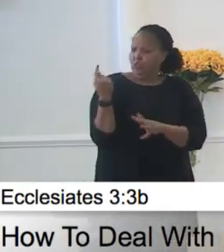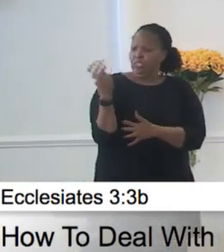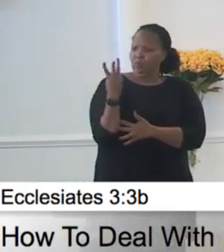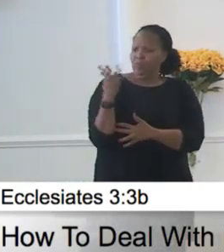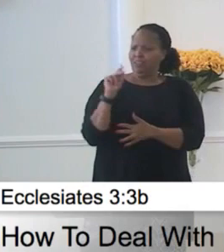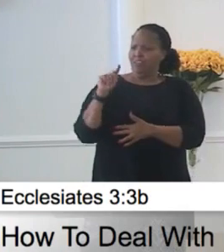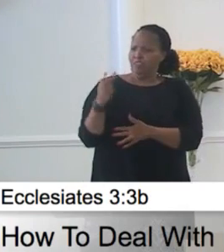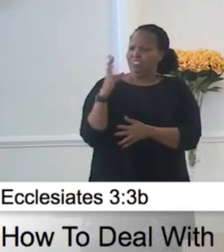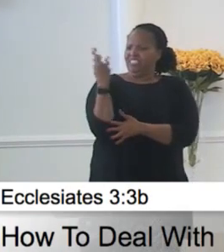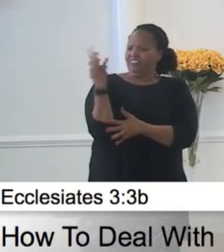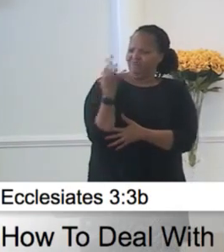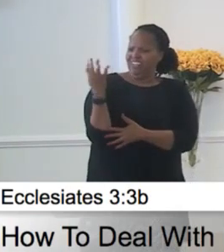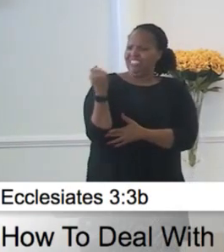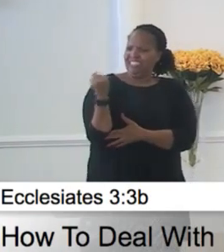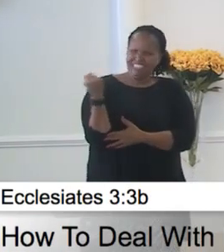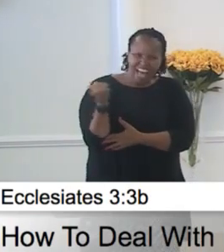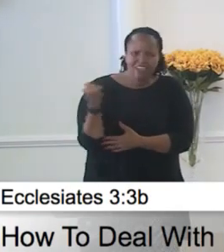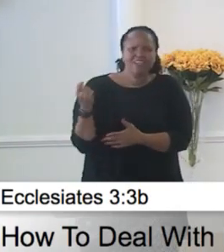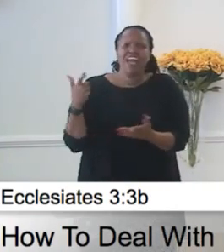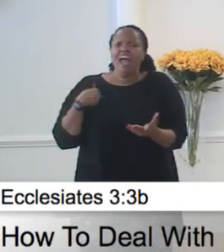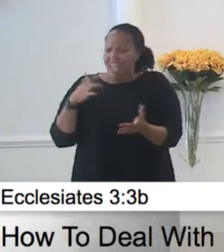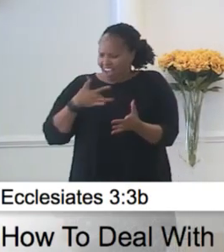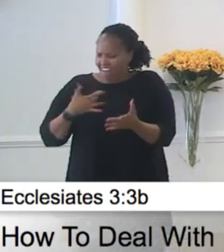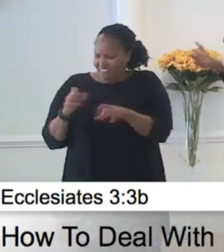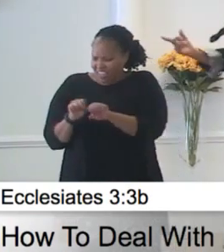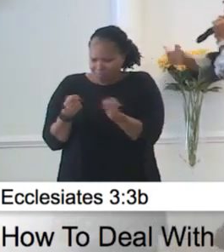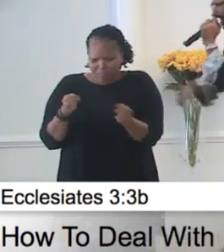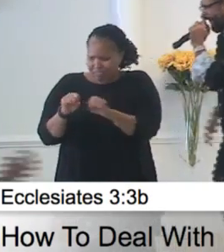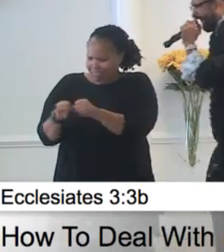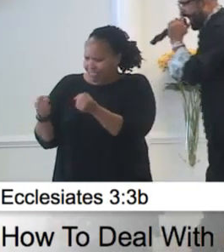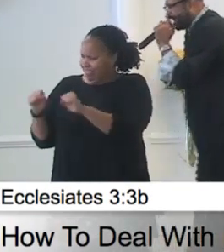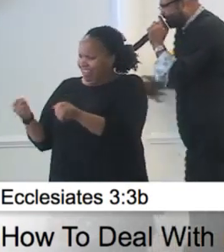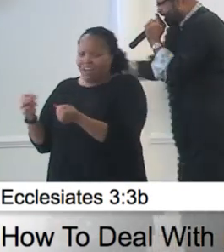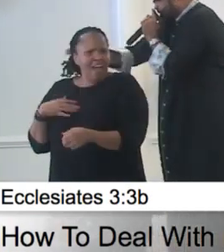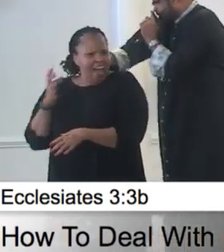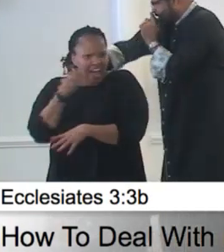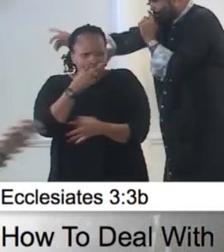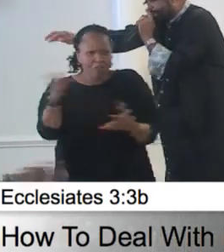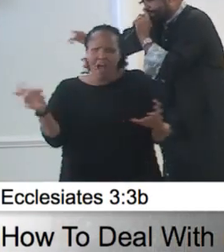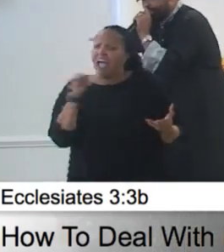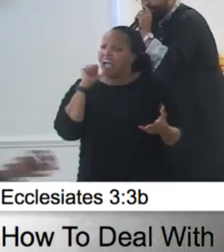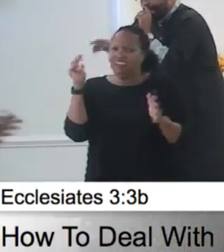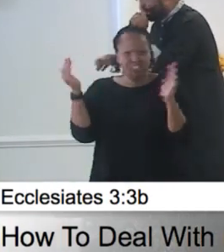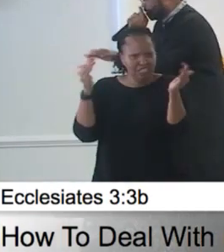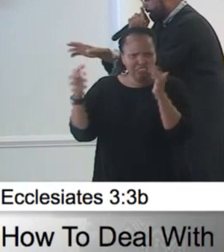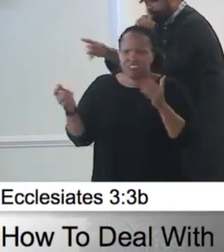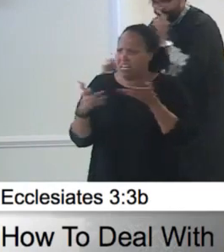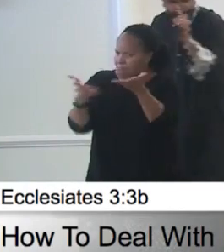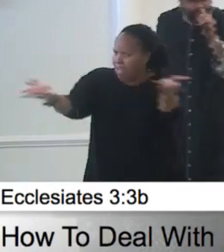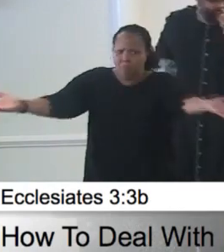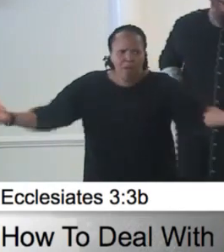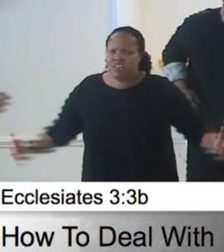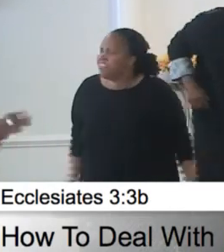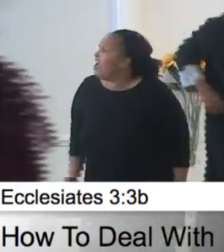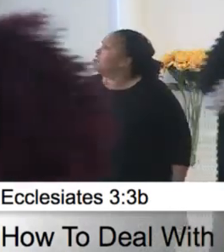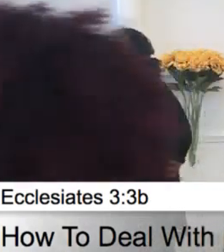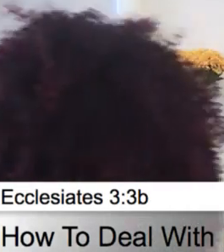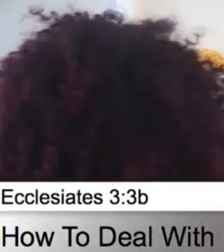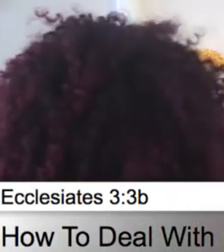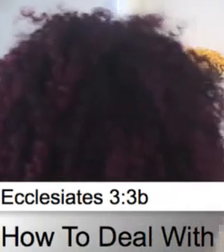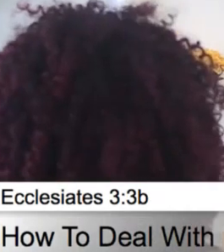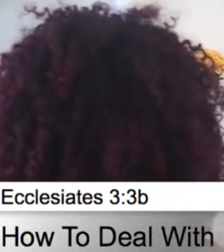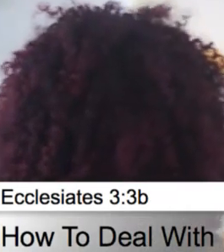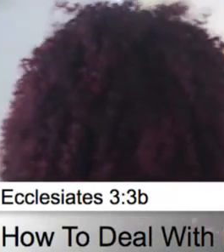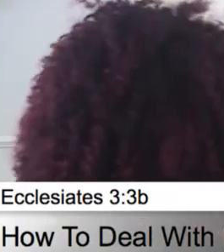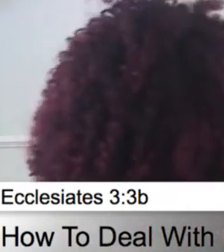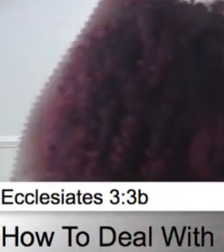Wednesday, Thursday, Friday, Saturday, and I can look around and it doesn't seem like there's anybody else being broken. So the